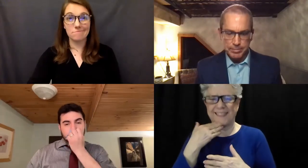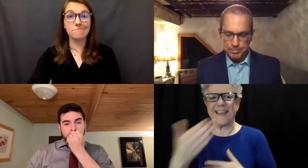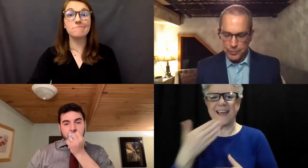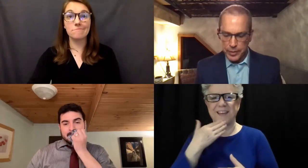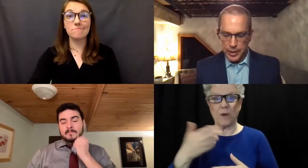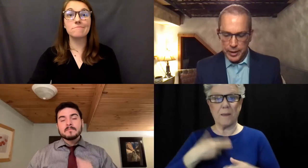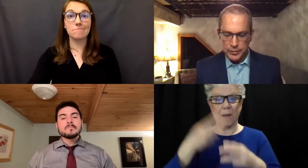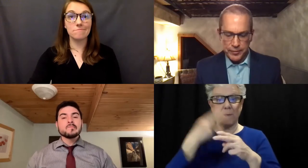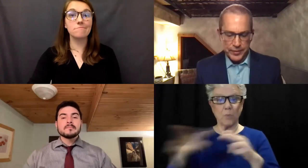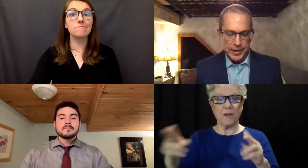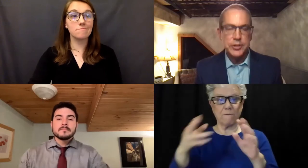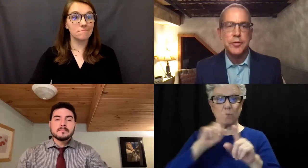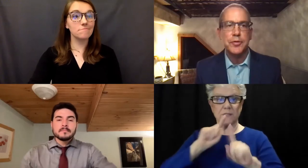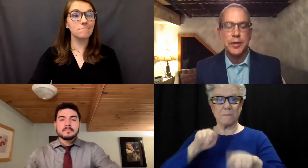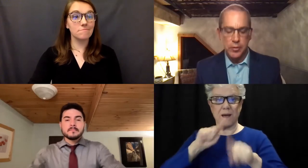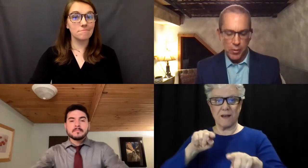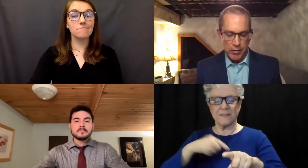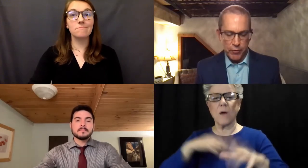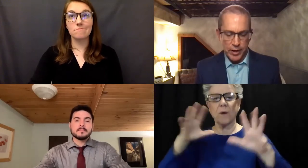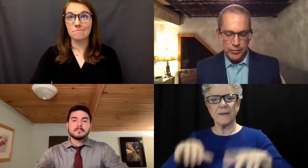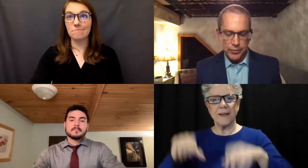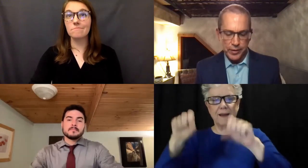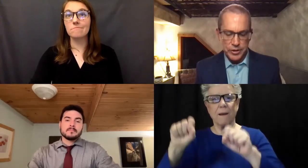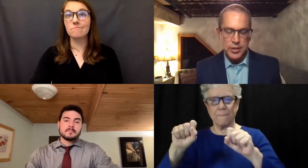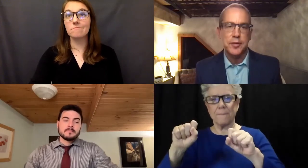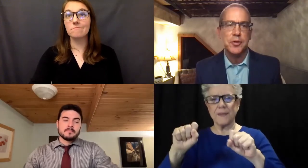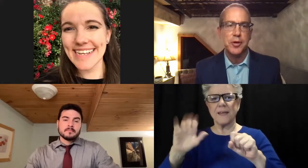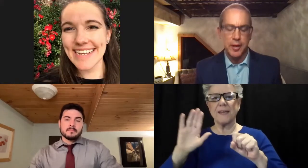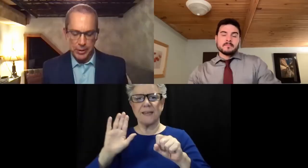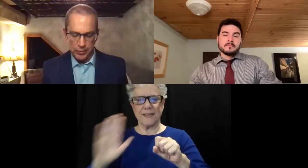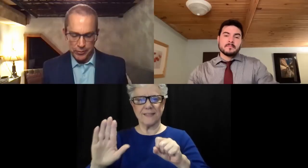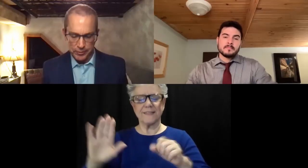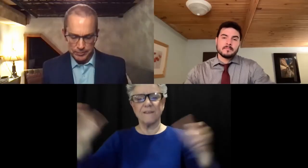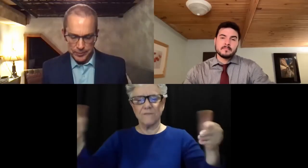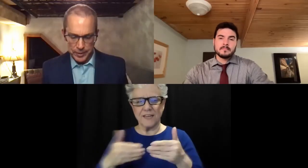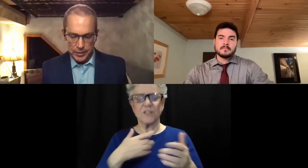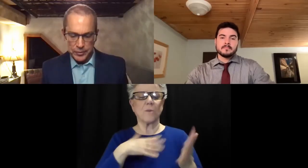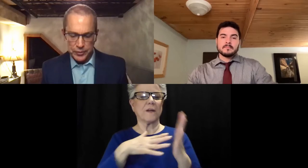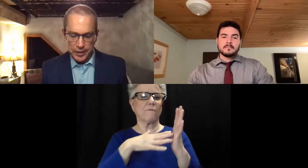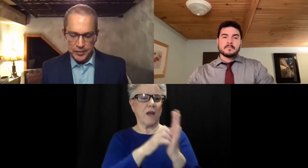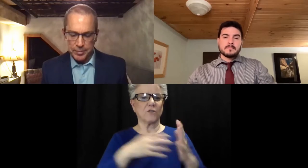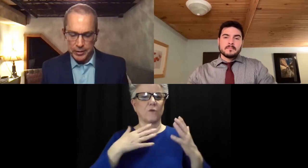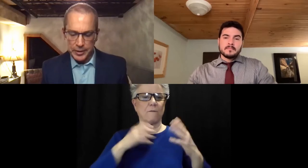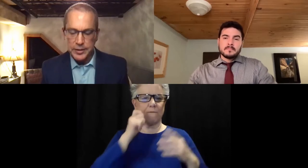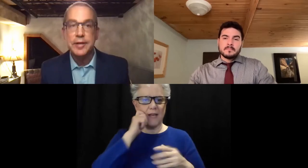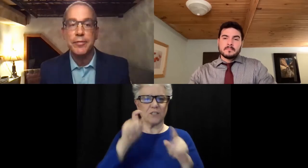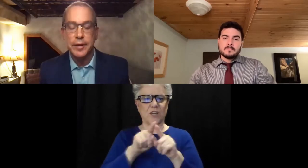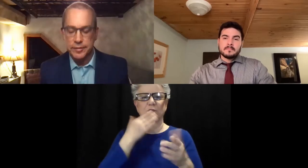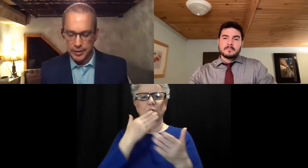take up his invitation to see, quote, our fragile flesh as good and beautiful, to see how